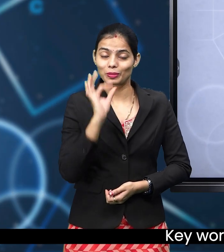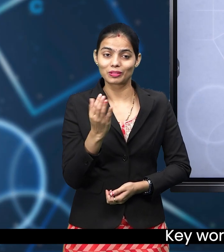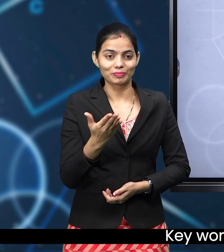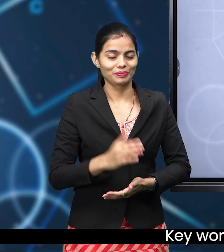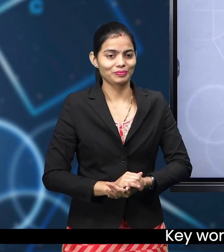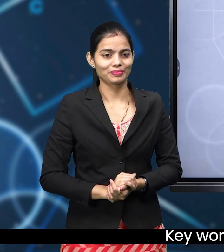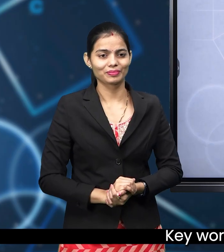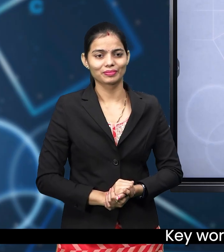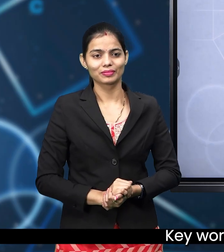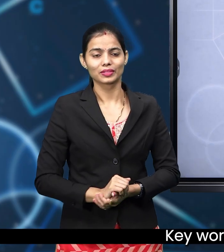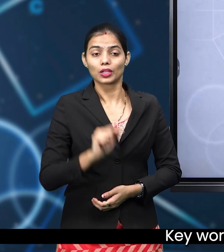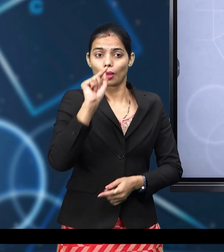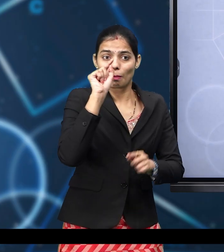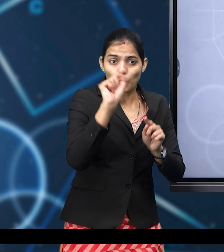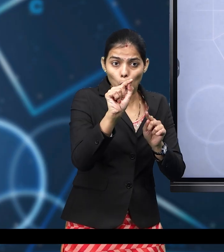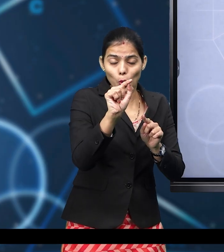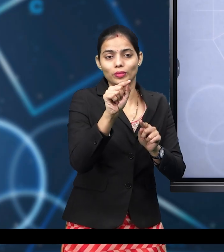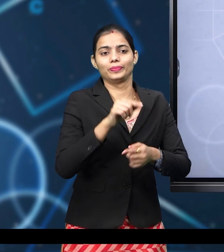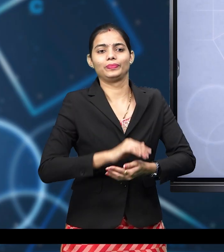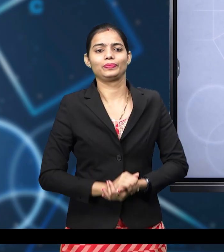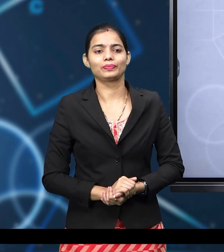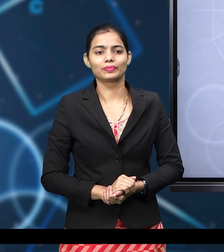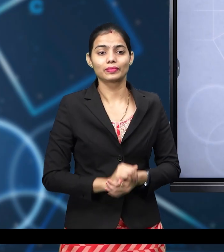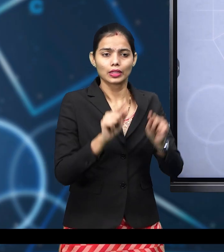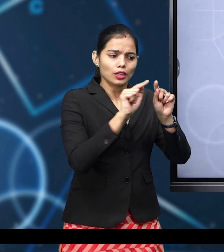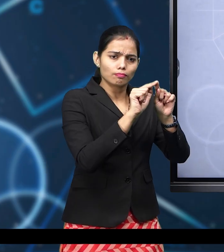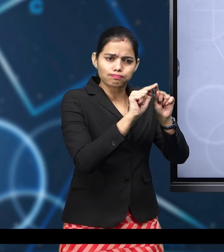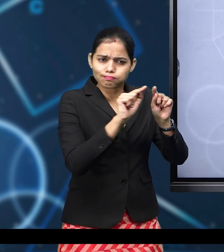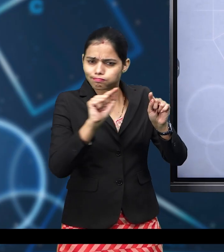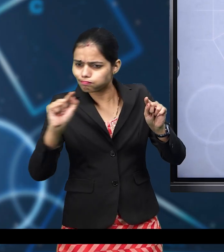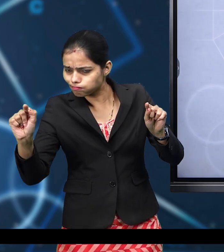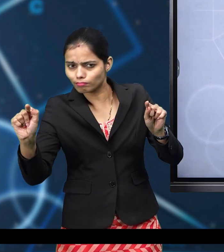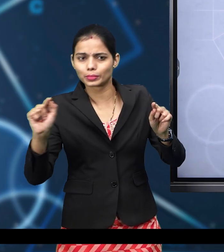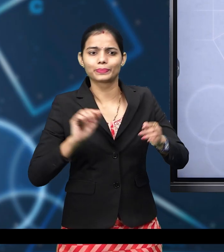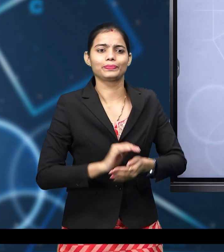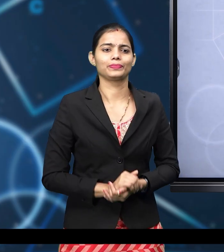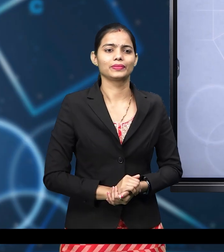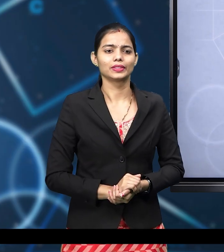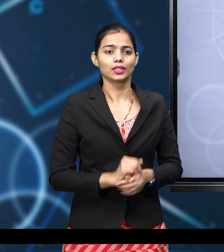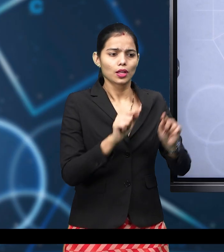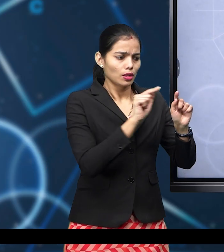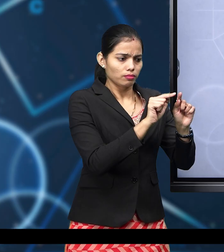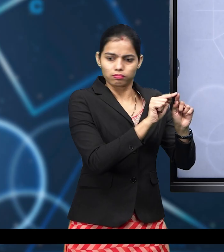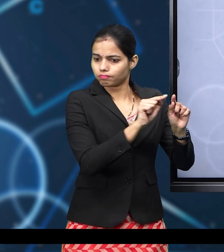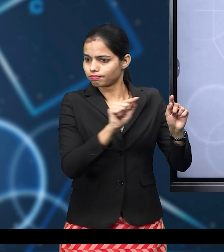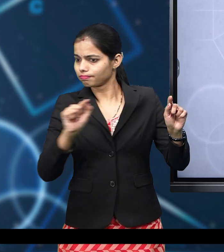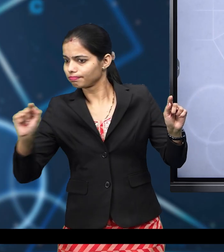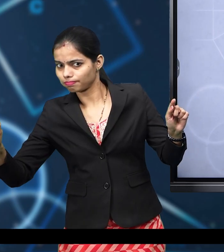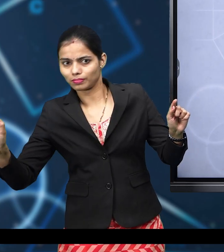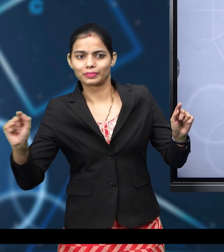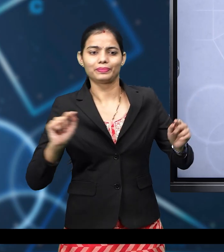Keywords from this lesson are points, lines, line